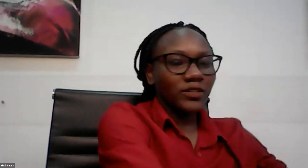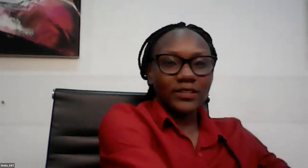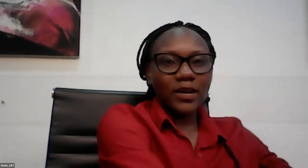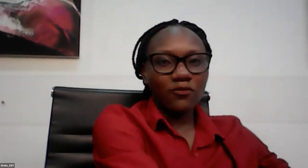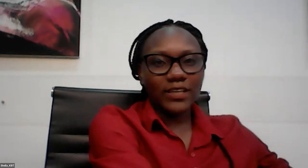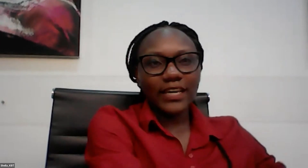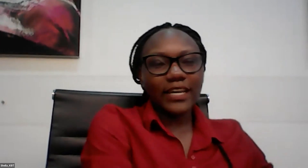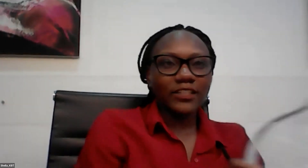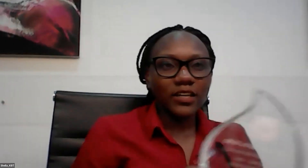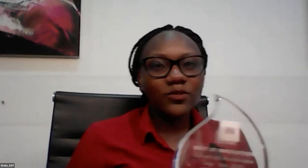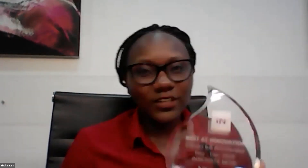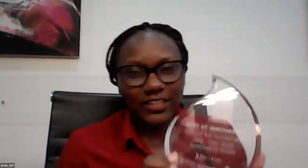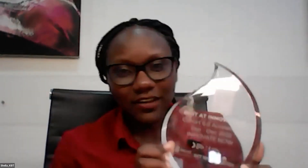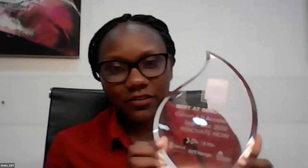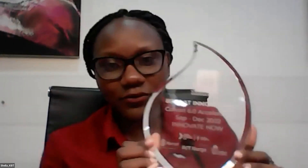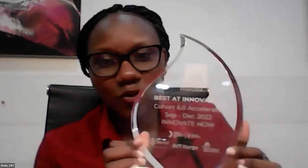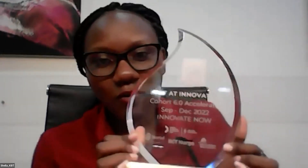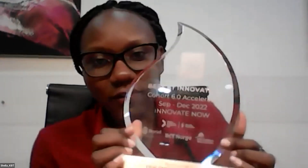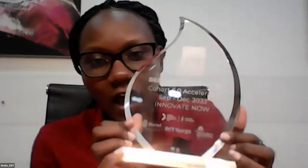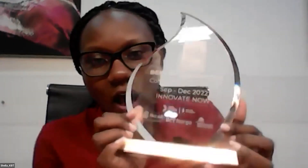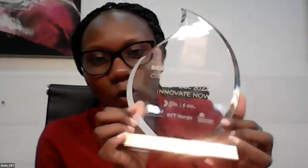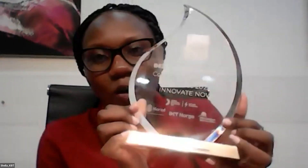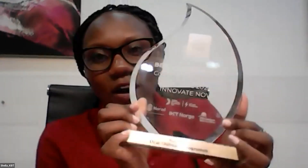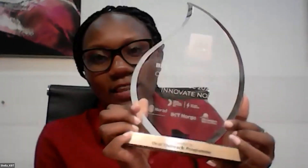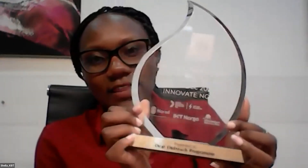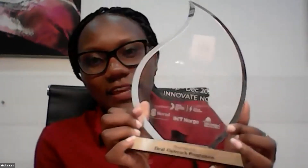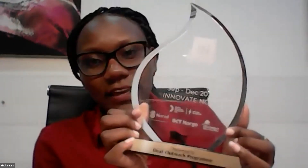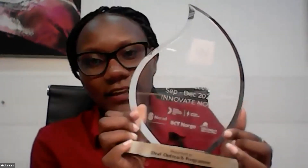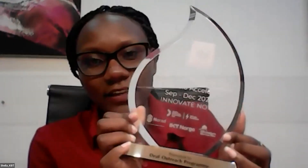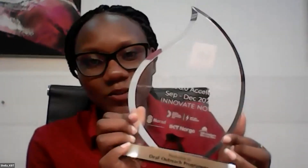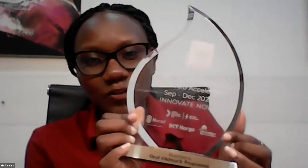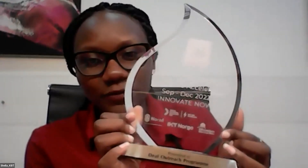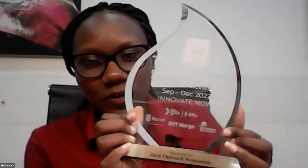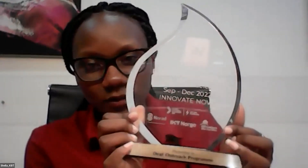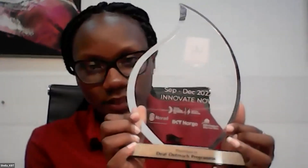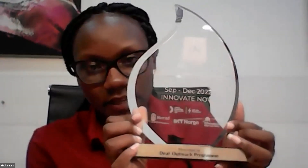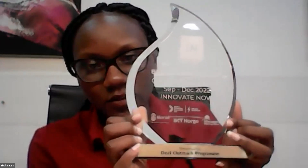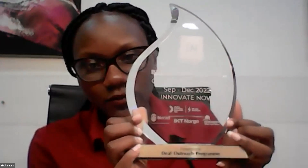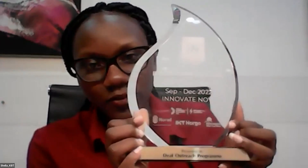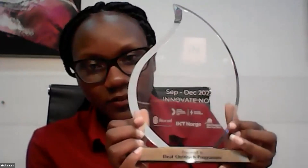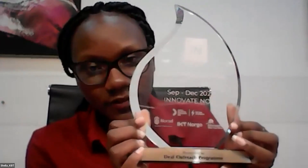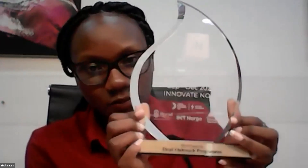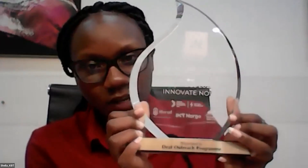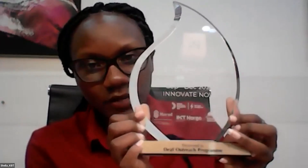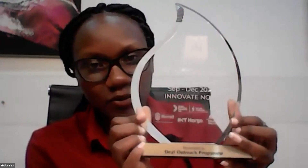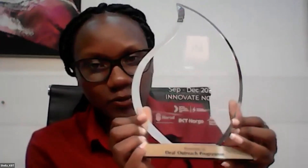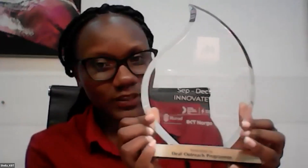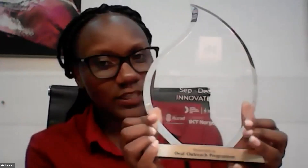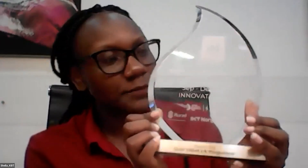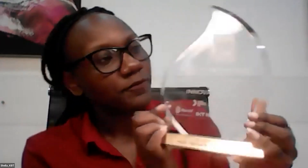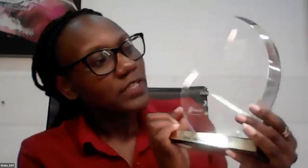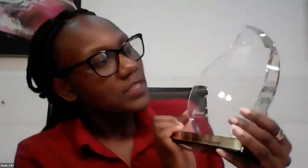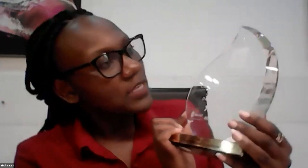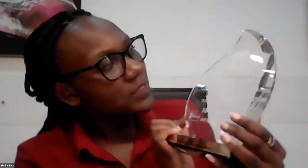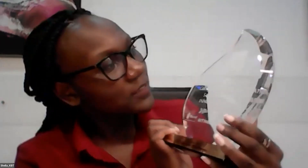finish without some of us getting a chance to just have a view of how the trophy looks like. So for those of us who can be able to